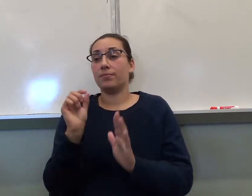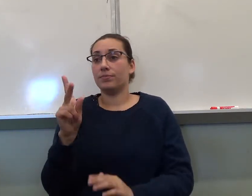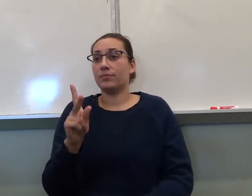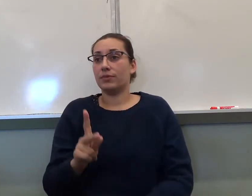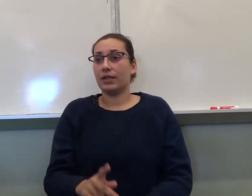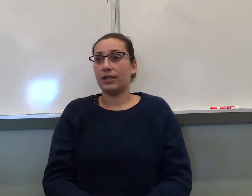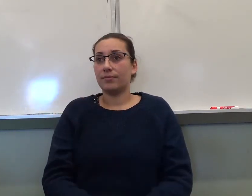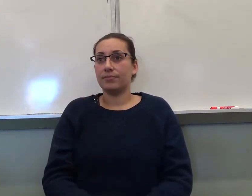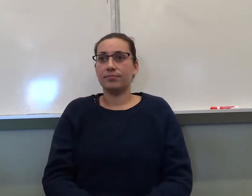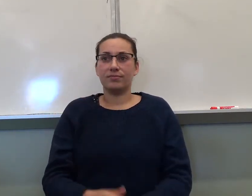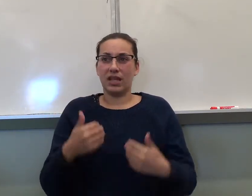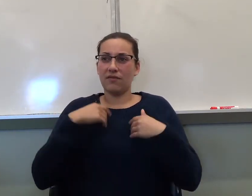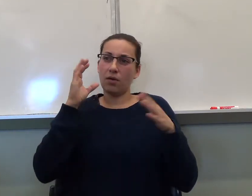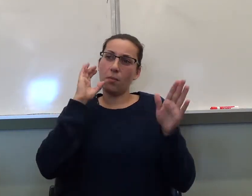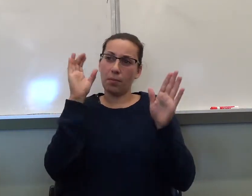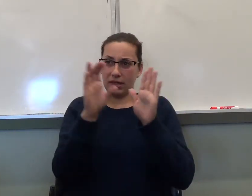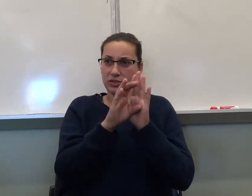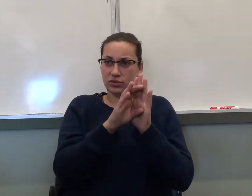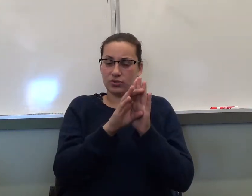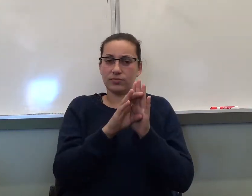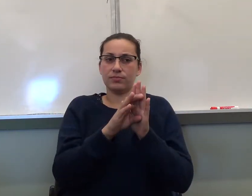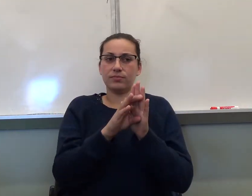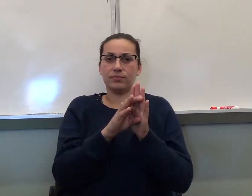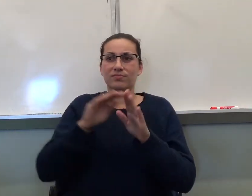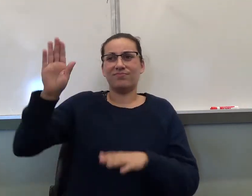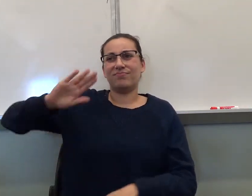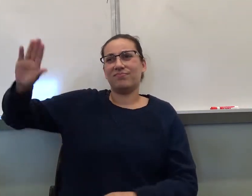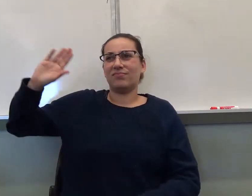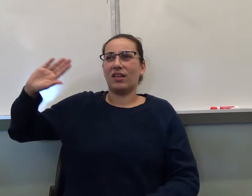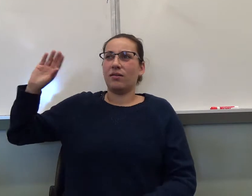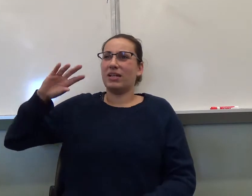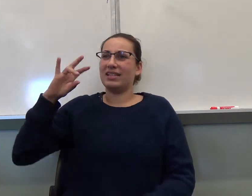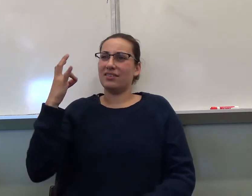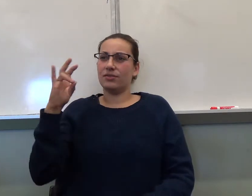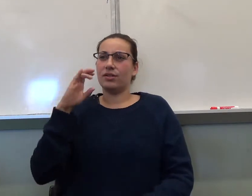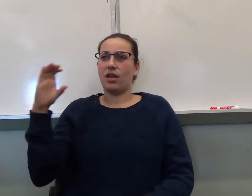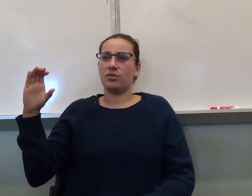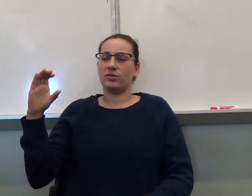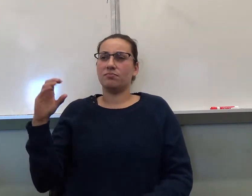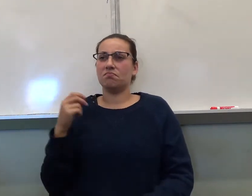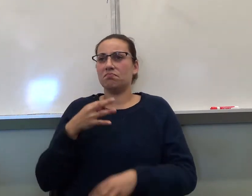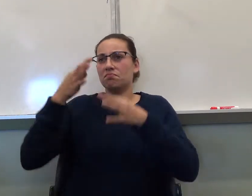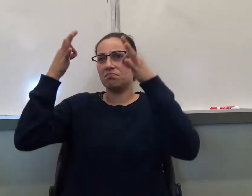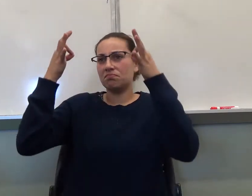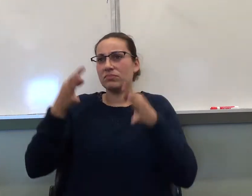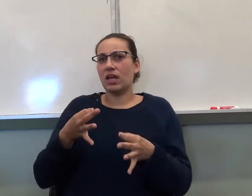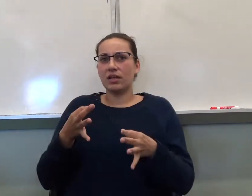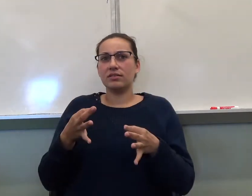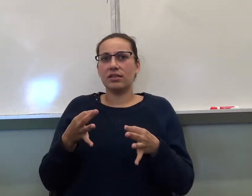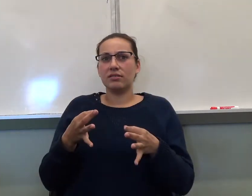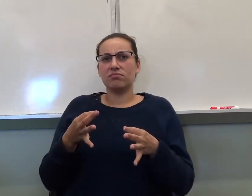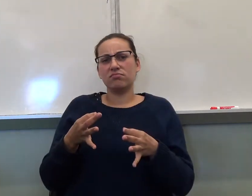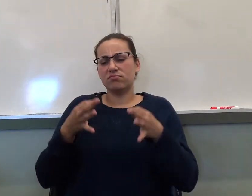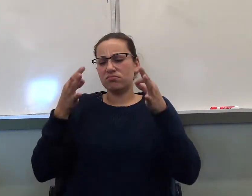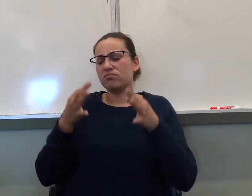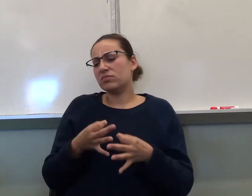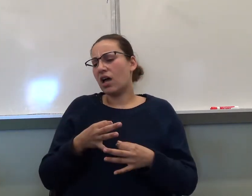the little picture of the Earth there, back in the 1700s, they decided that they would determine the meter, which is their basic unit of